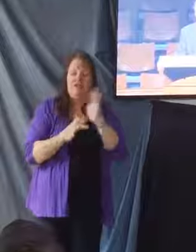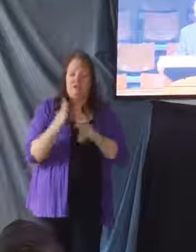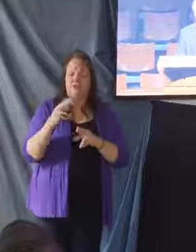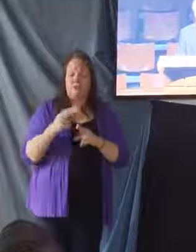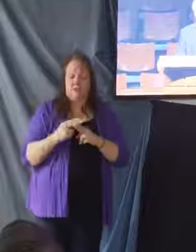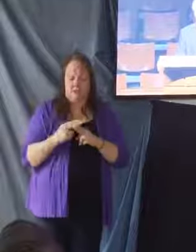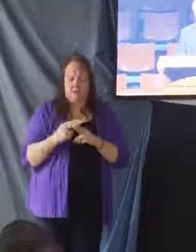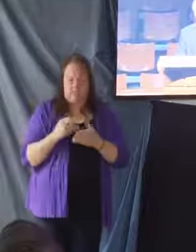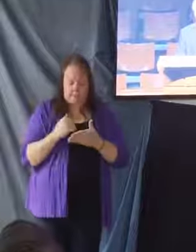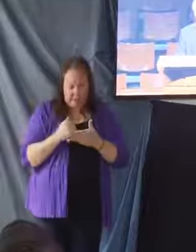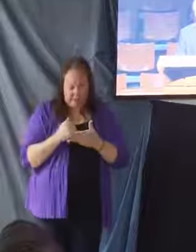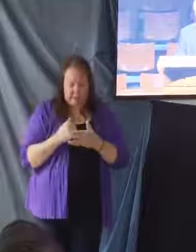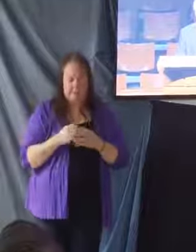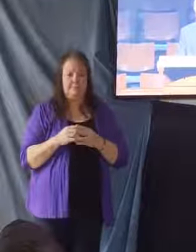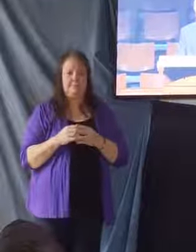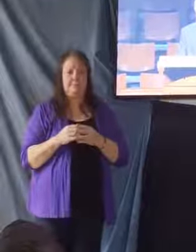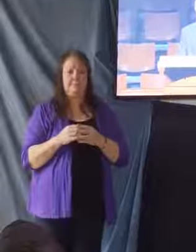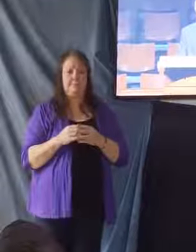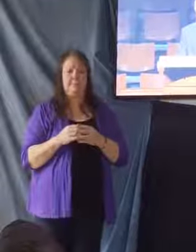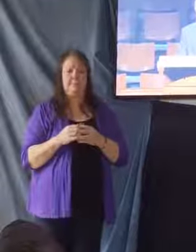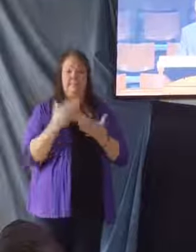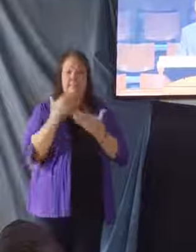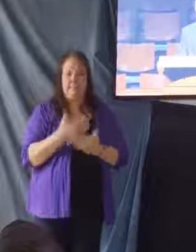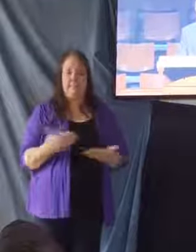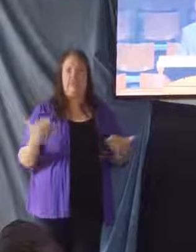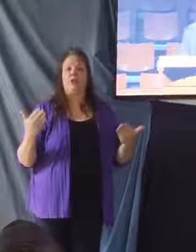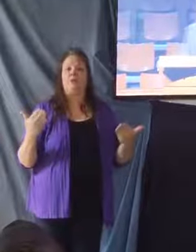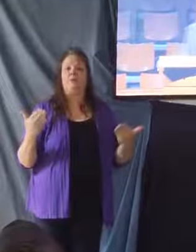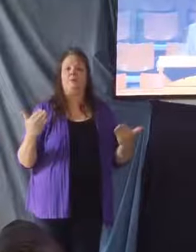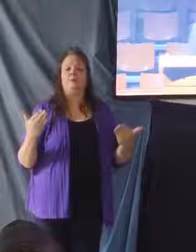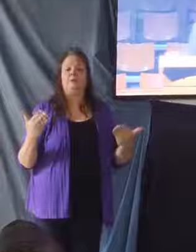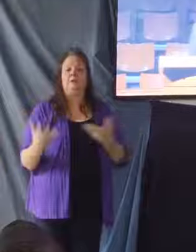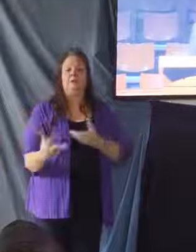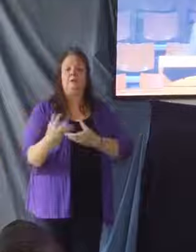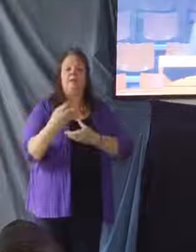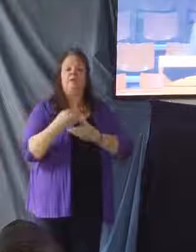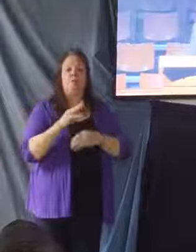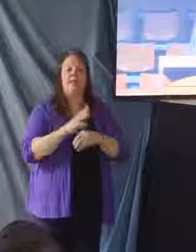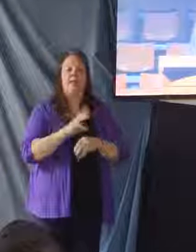name. Amen. Thank you. Hope you can join us at 6 this evening.